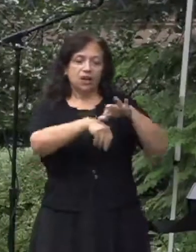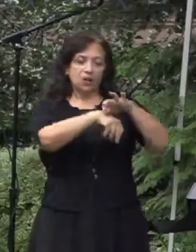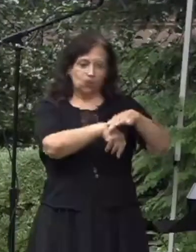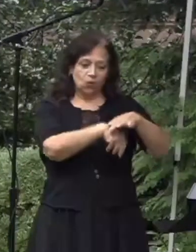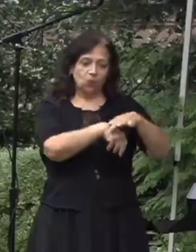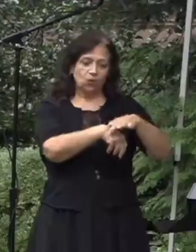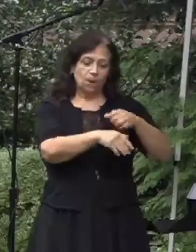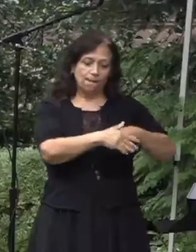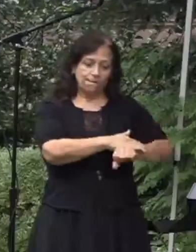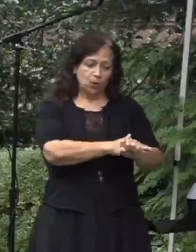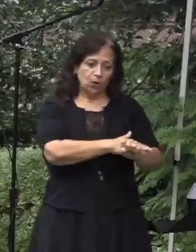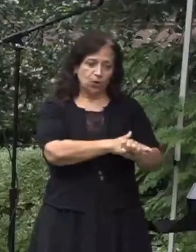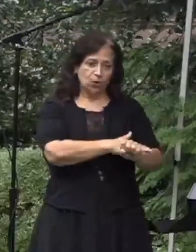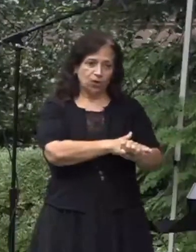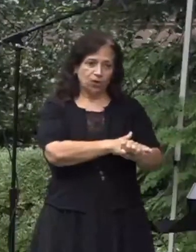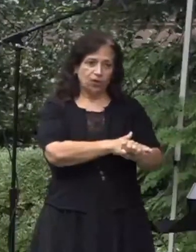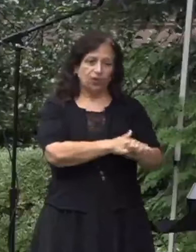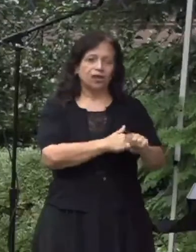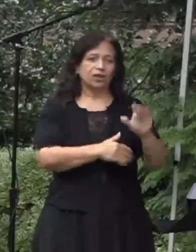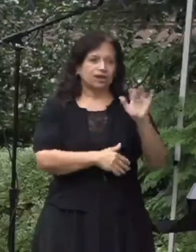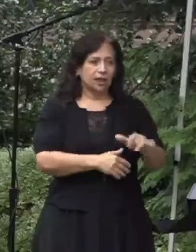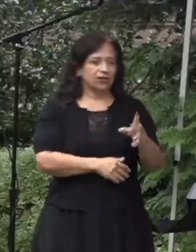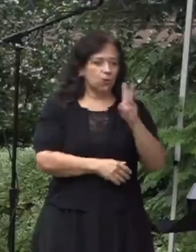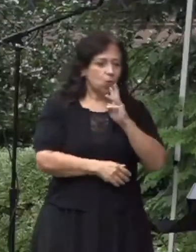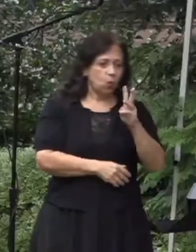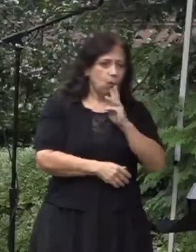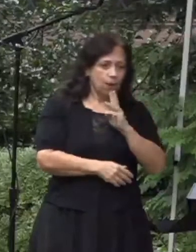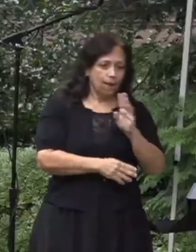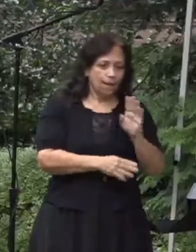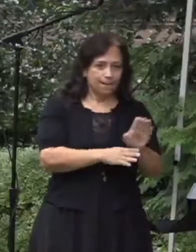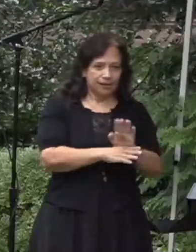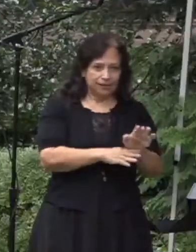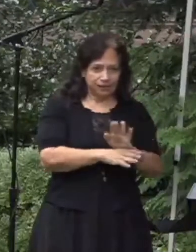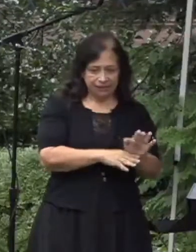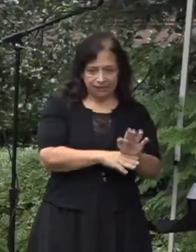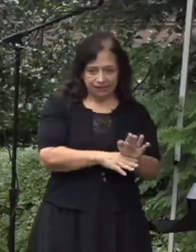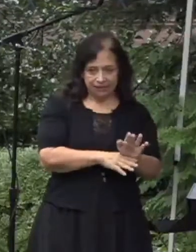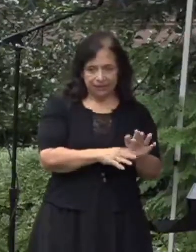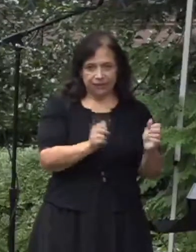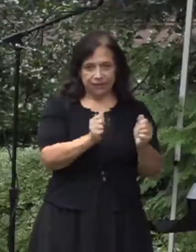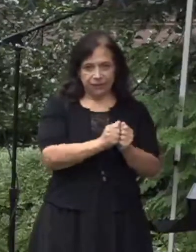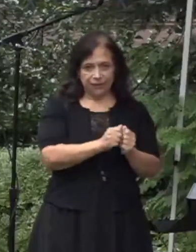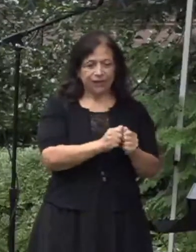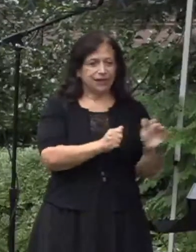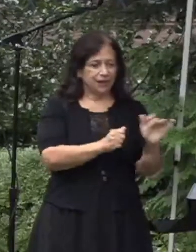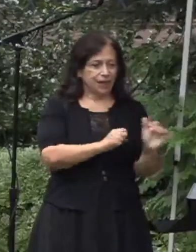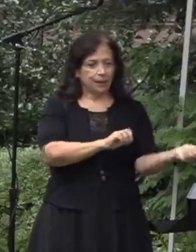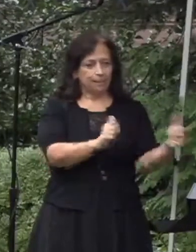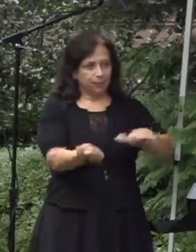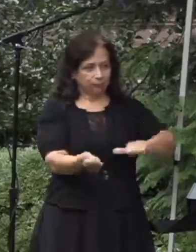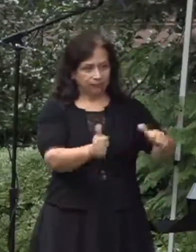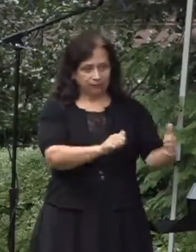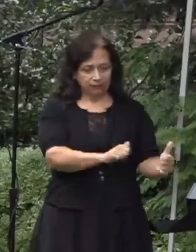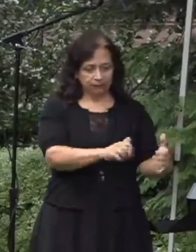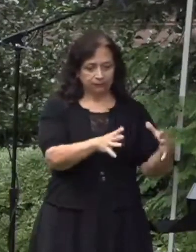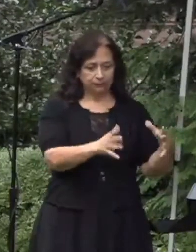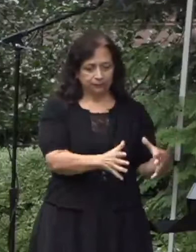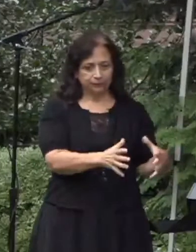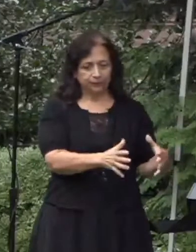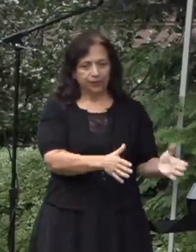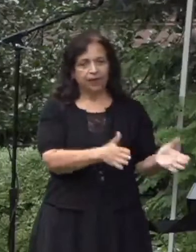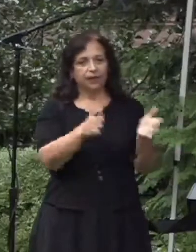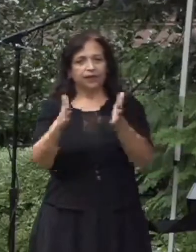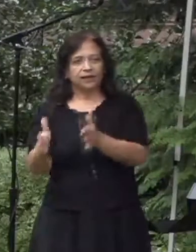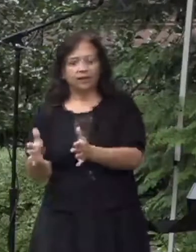earthly birth, which is a watery business evocative of baptism, it must then